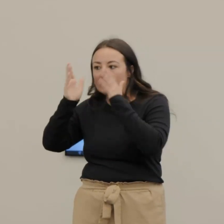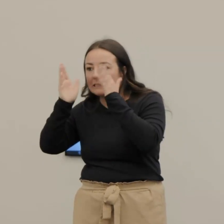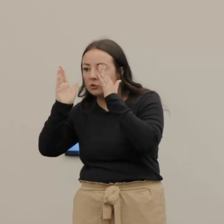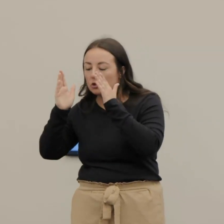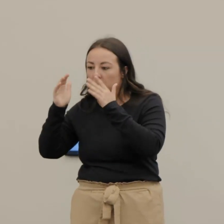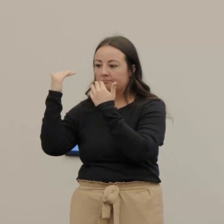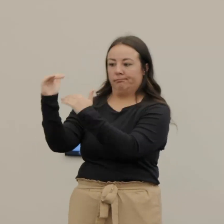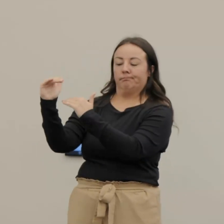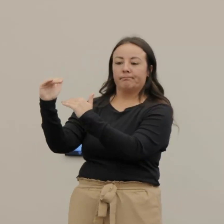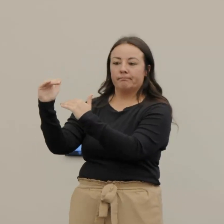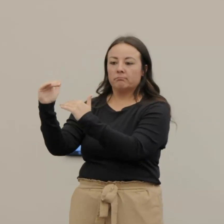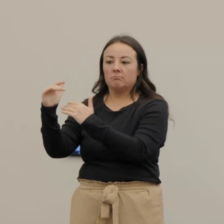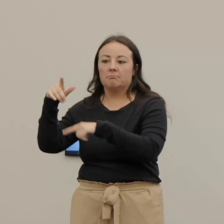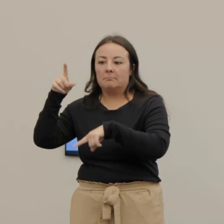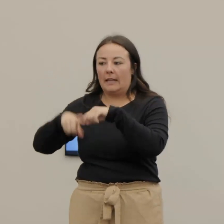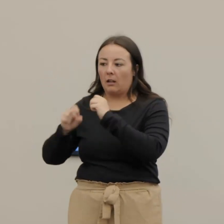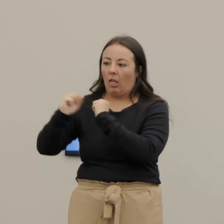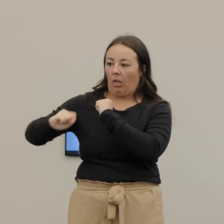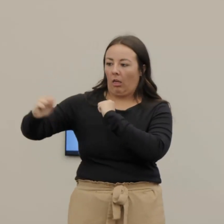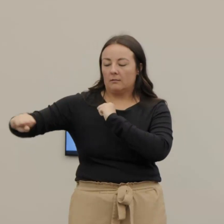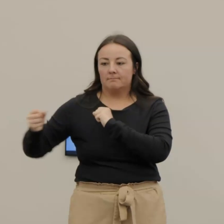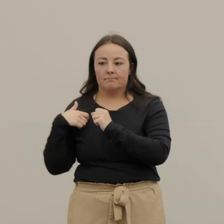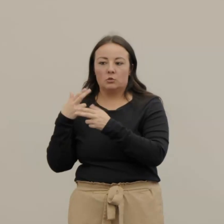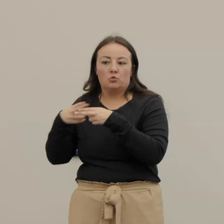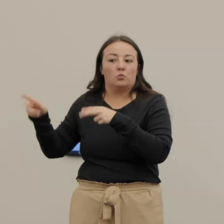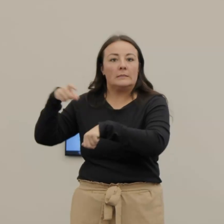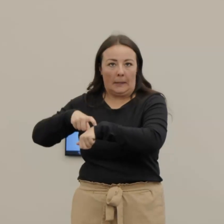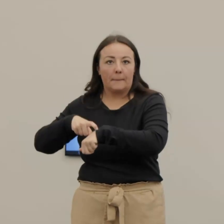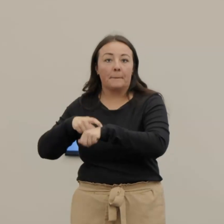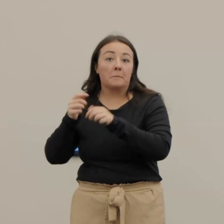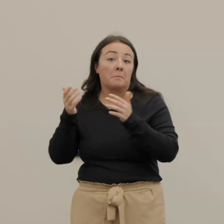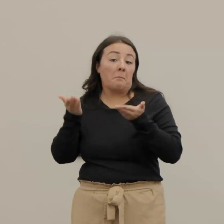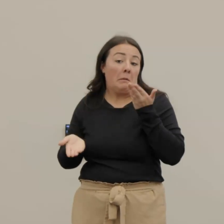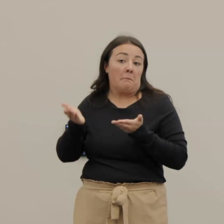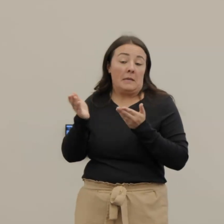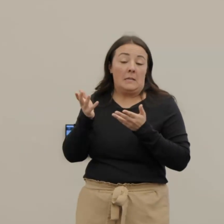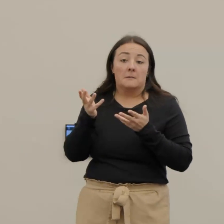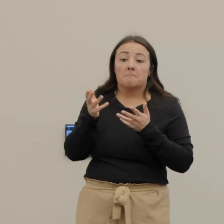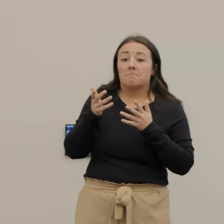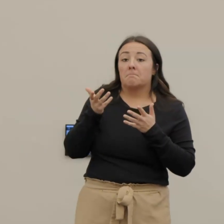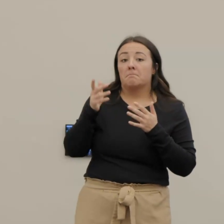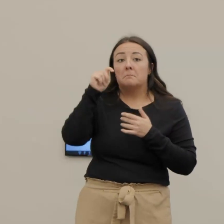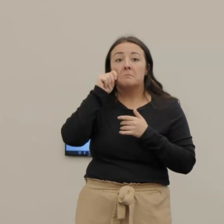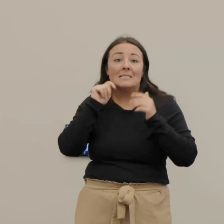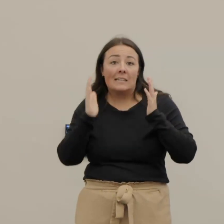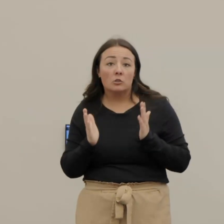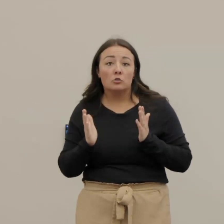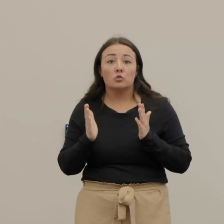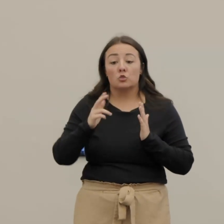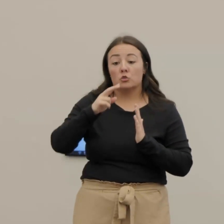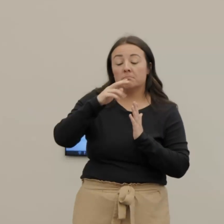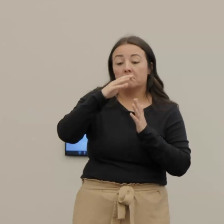Let's think about the usability needs of someone that's low literacy for whatever reason or not their